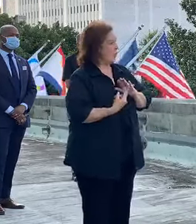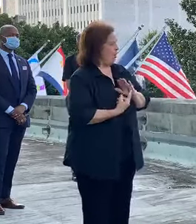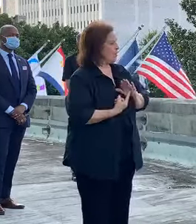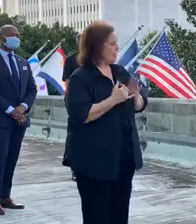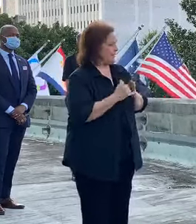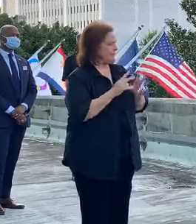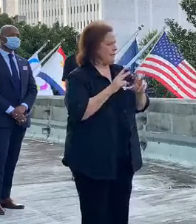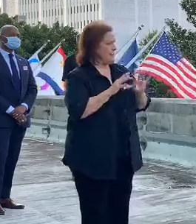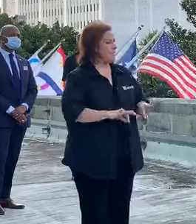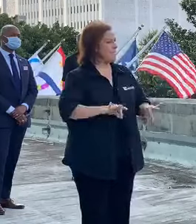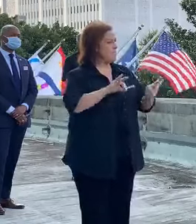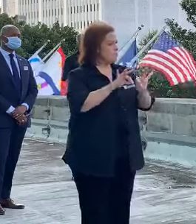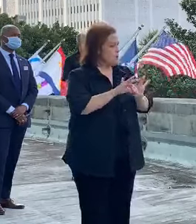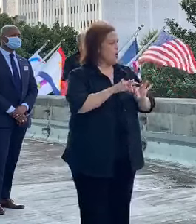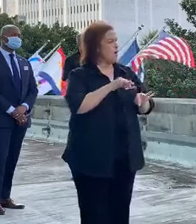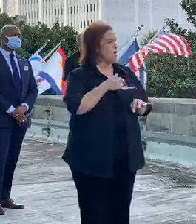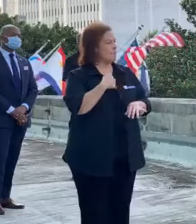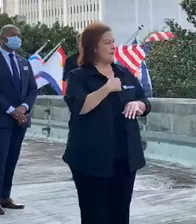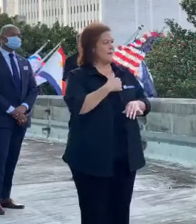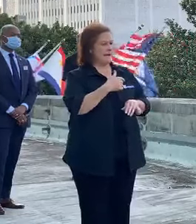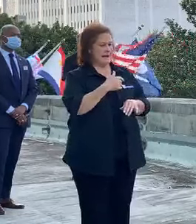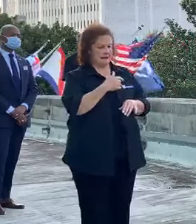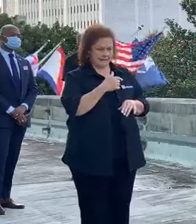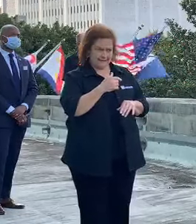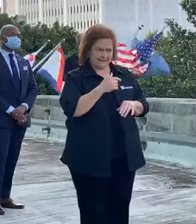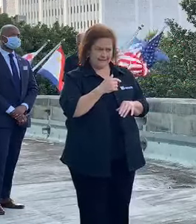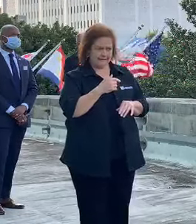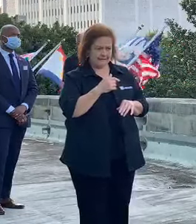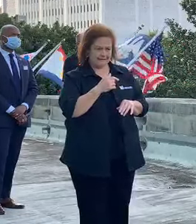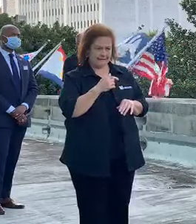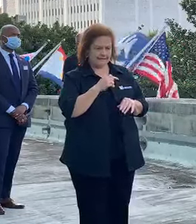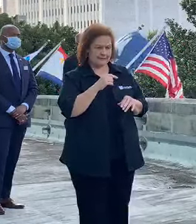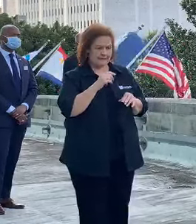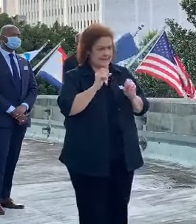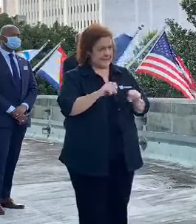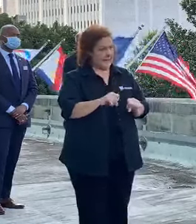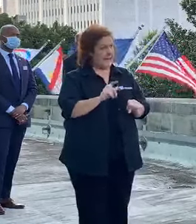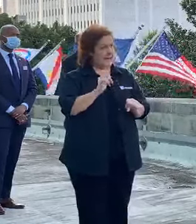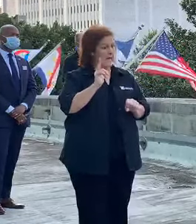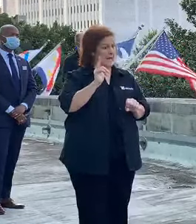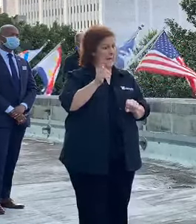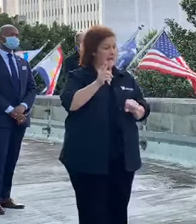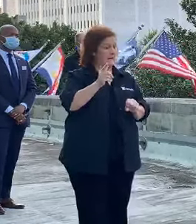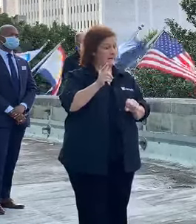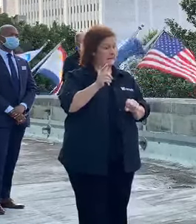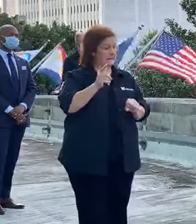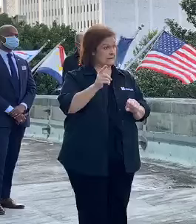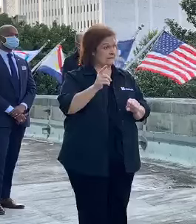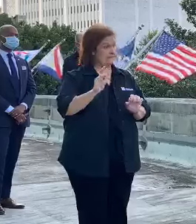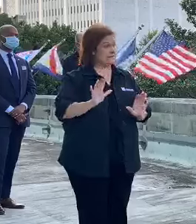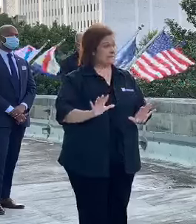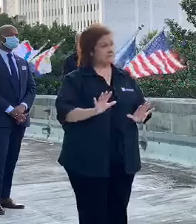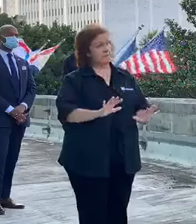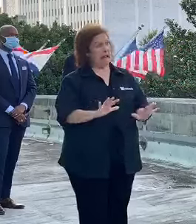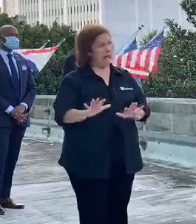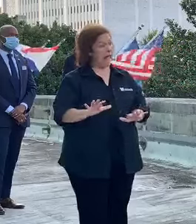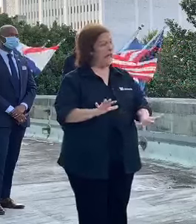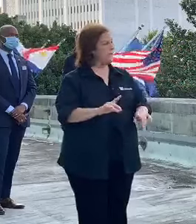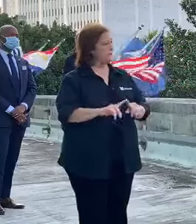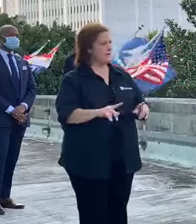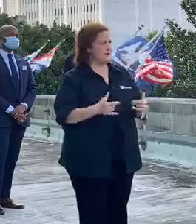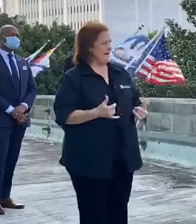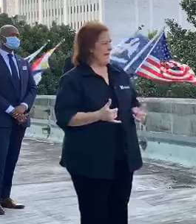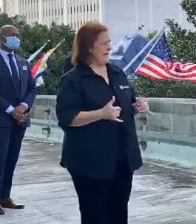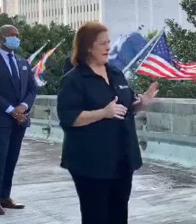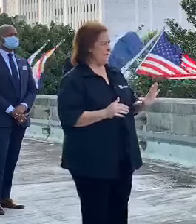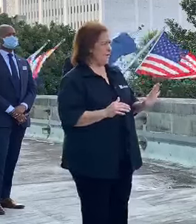vital to us getting to the point where we can start to relax restrictions. But without it, we just cannot. Now, in regards to turning over,